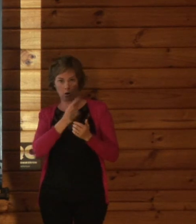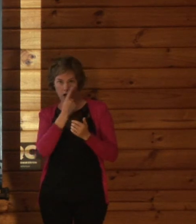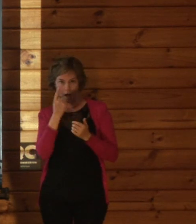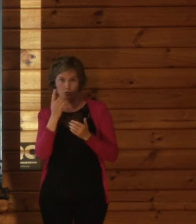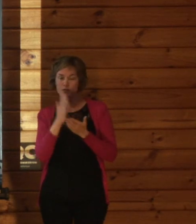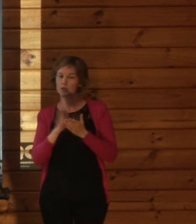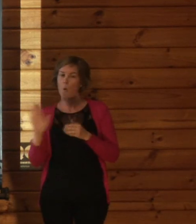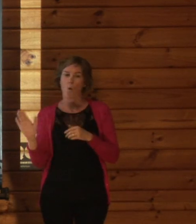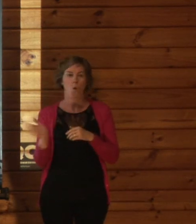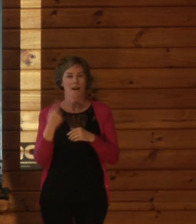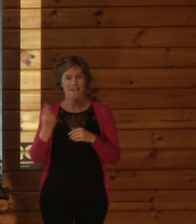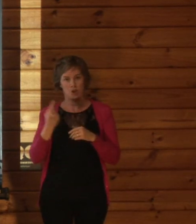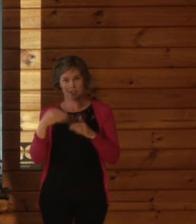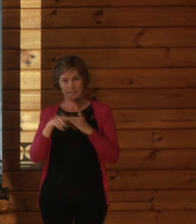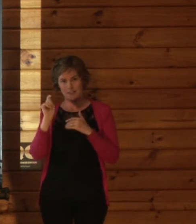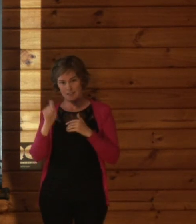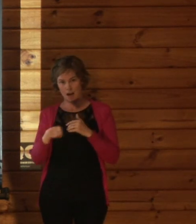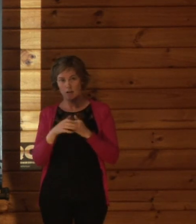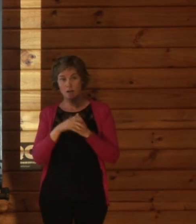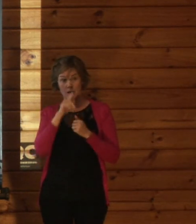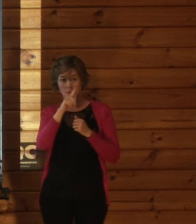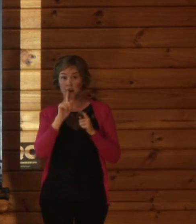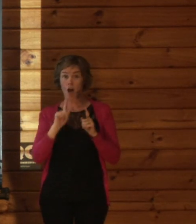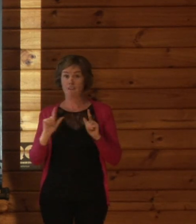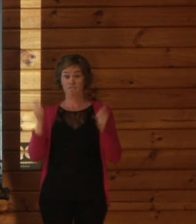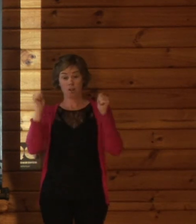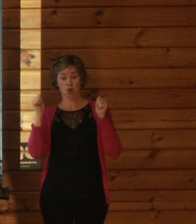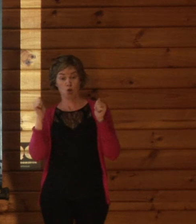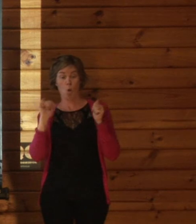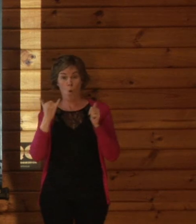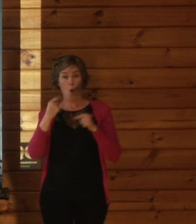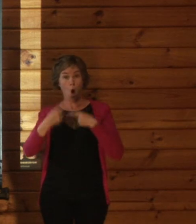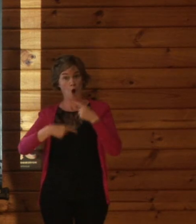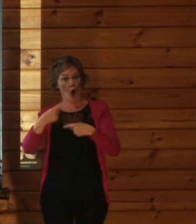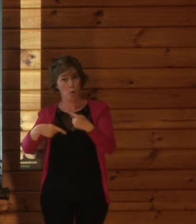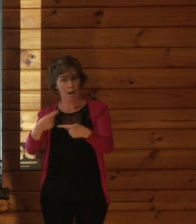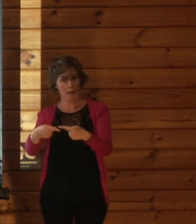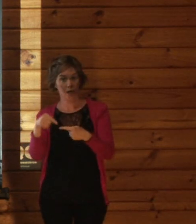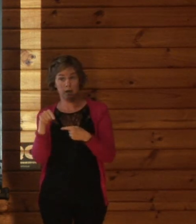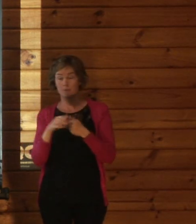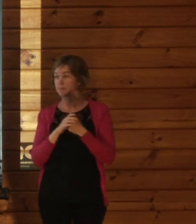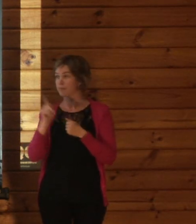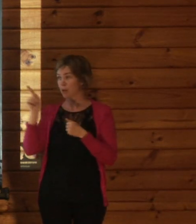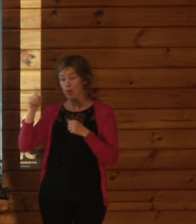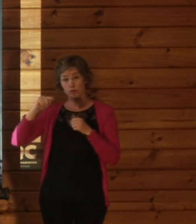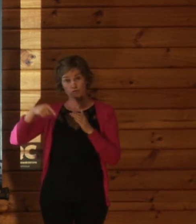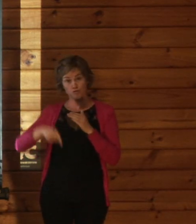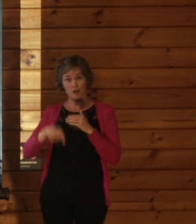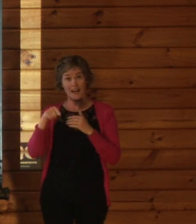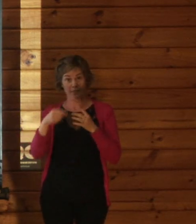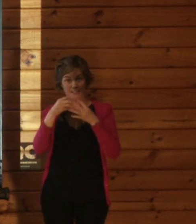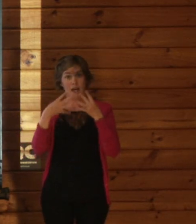is it ongoing? That drilling database gets built on more and more over time as if people do